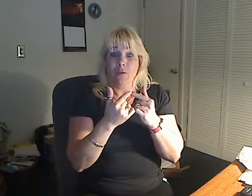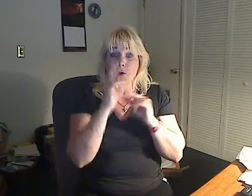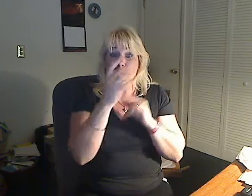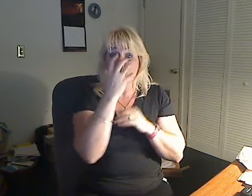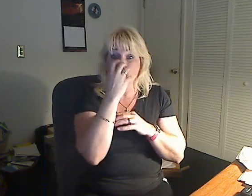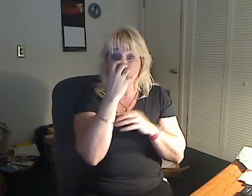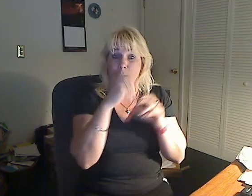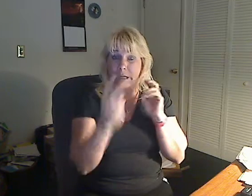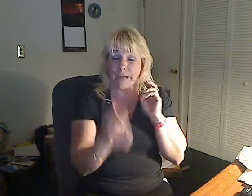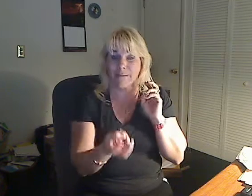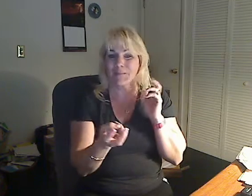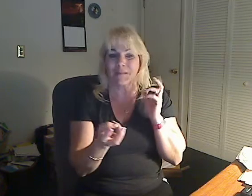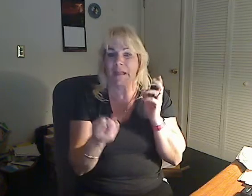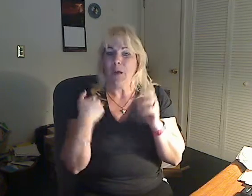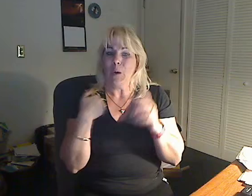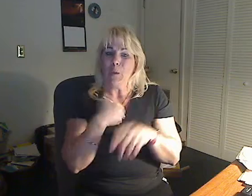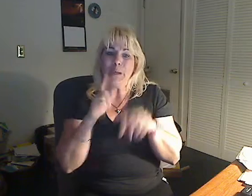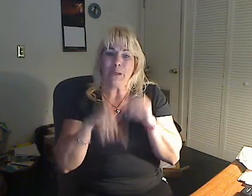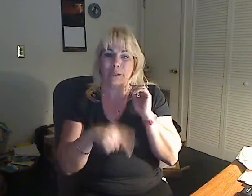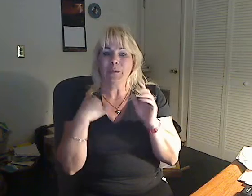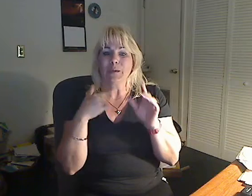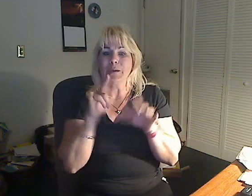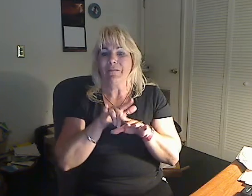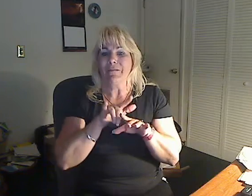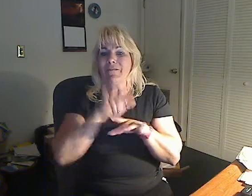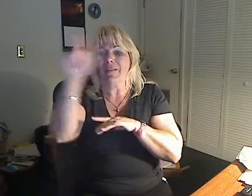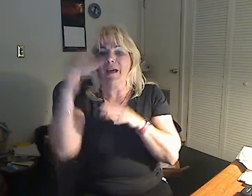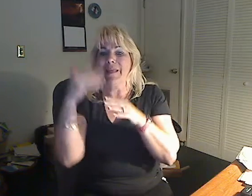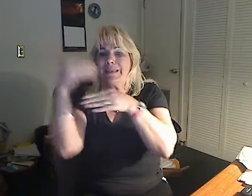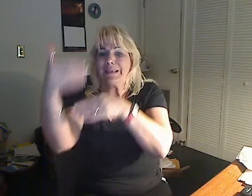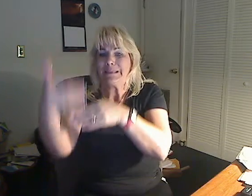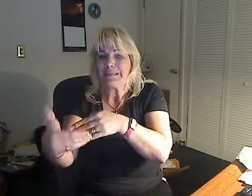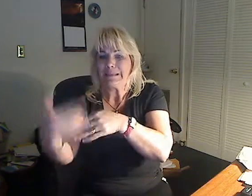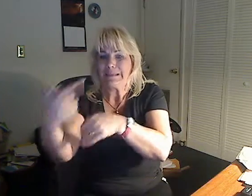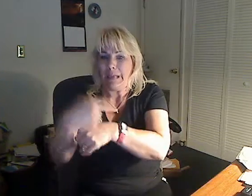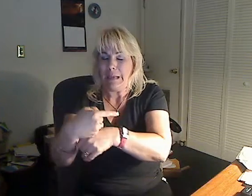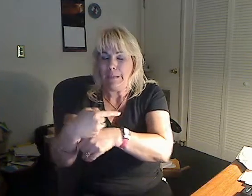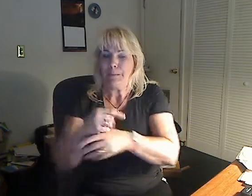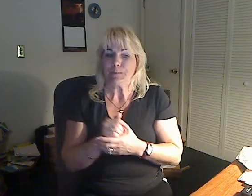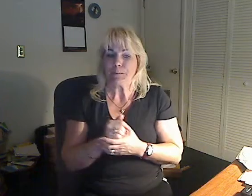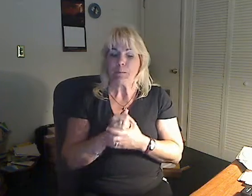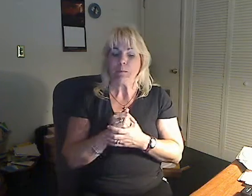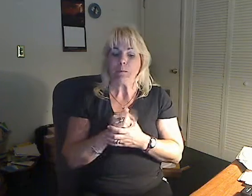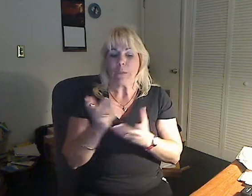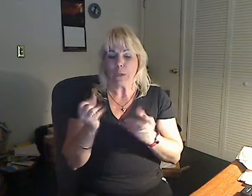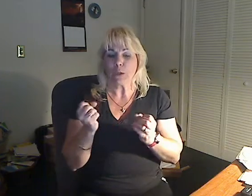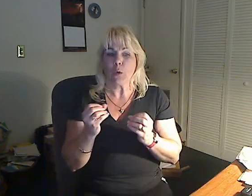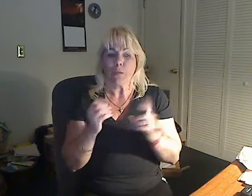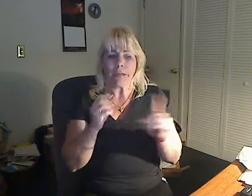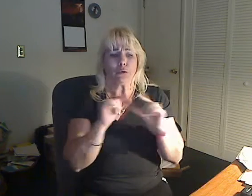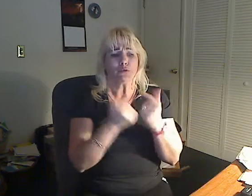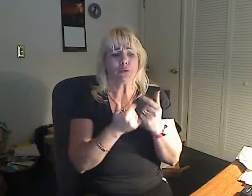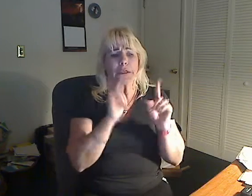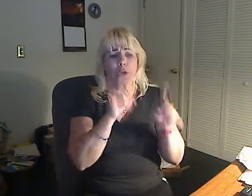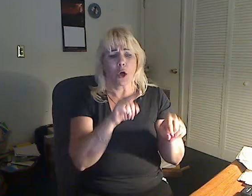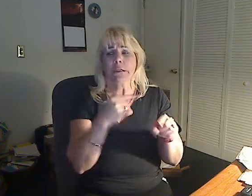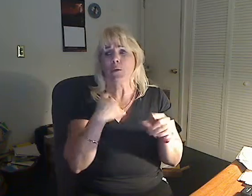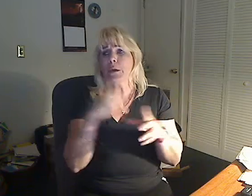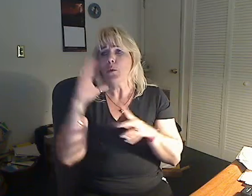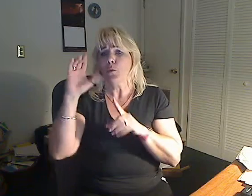to go to the volcano instead. But when we came back, that group of people had seen a manta